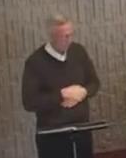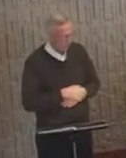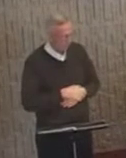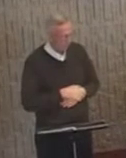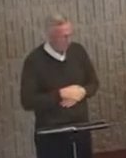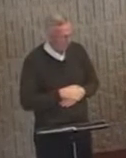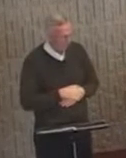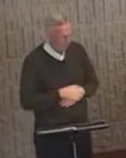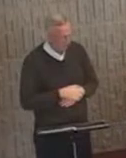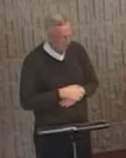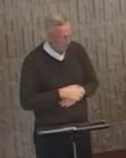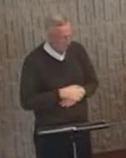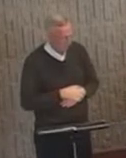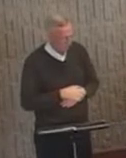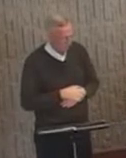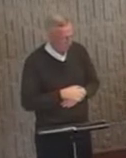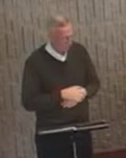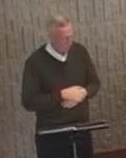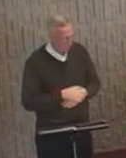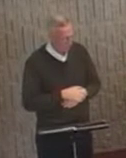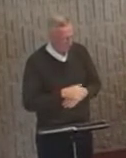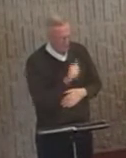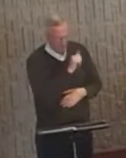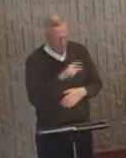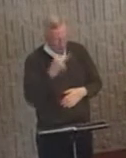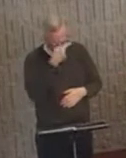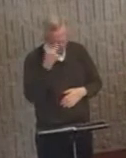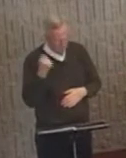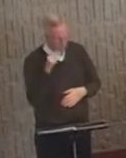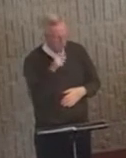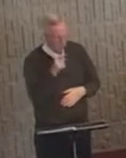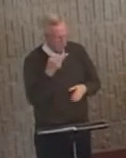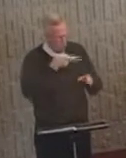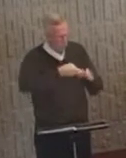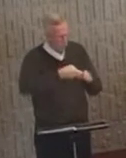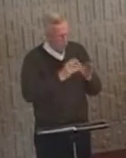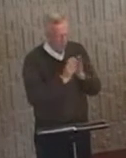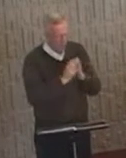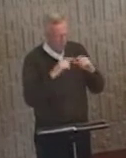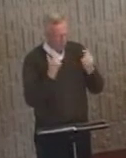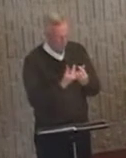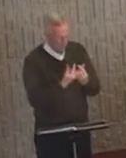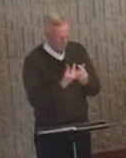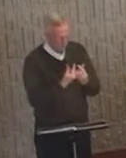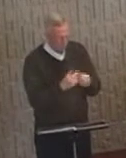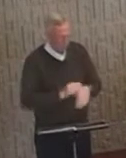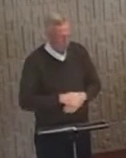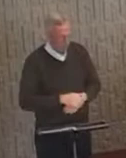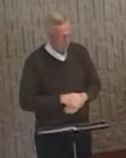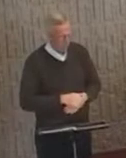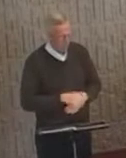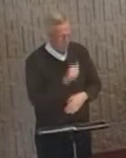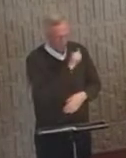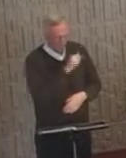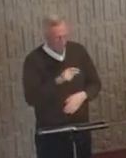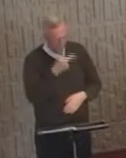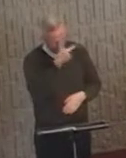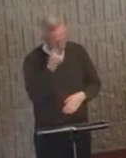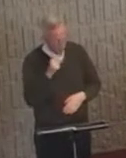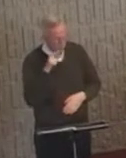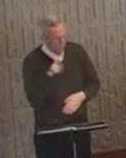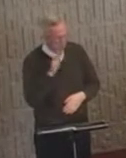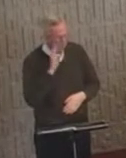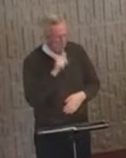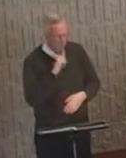church. All because you join a prayer group. All because you won't share smutty jokes